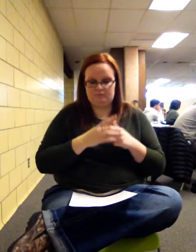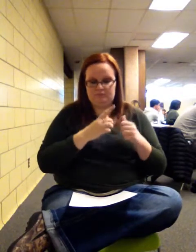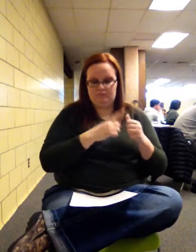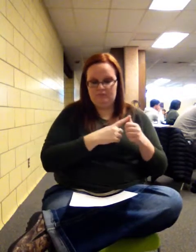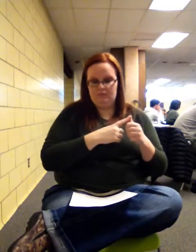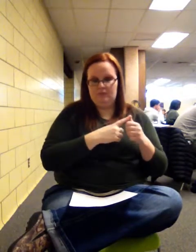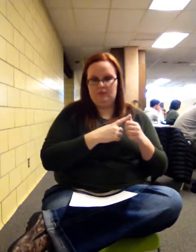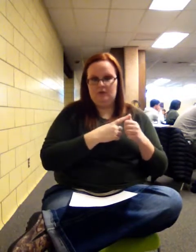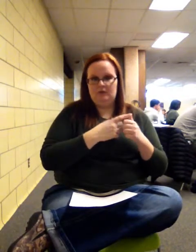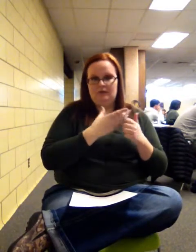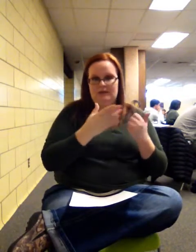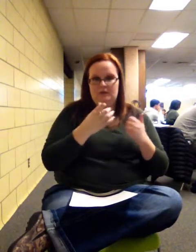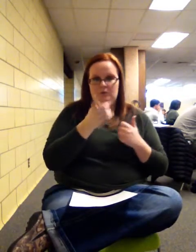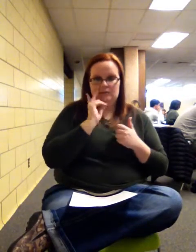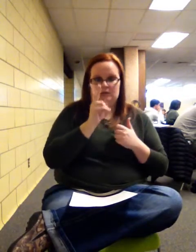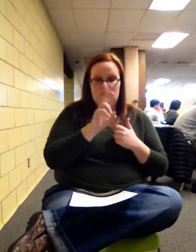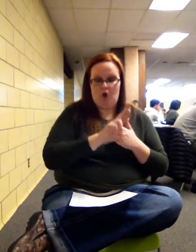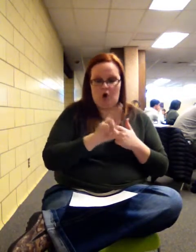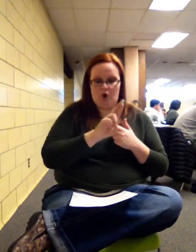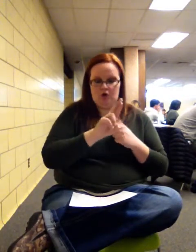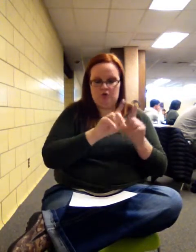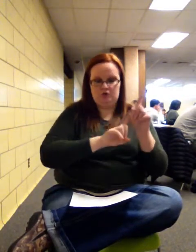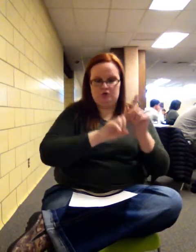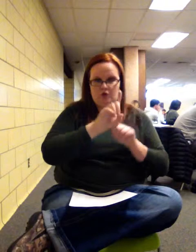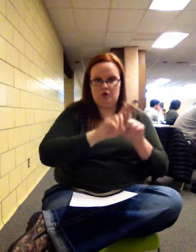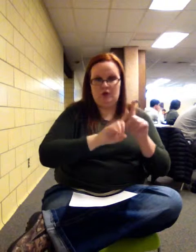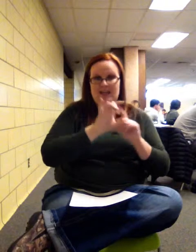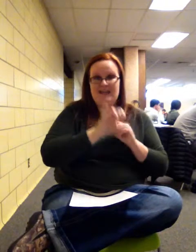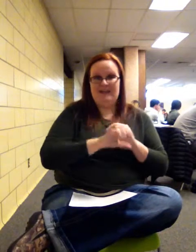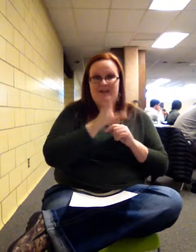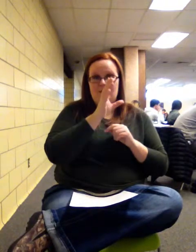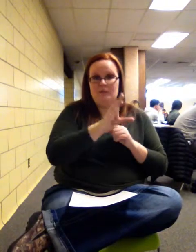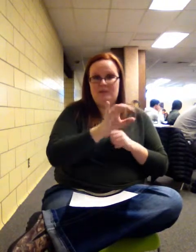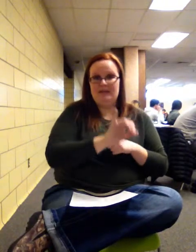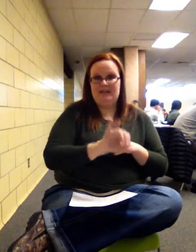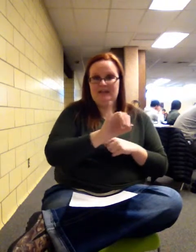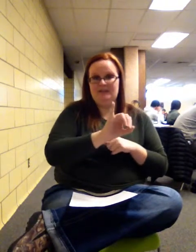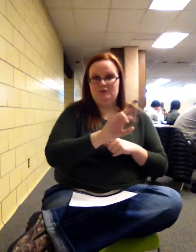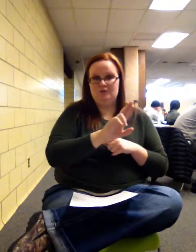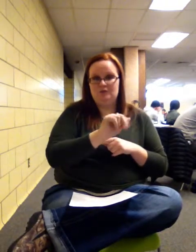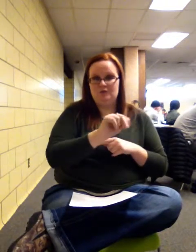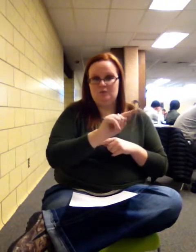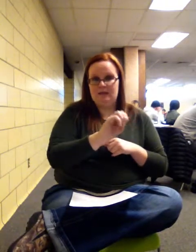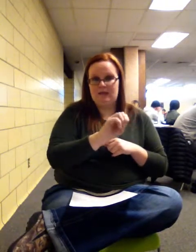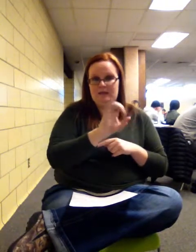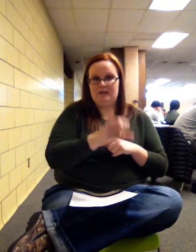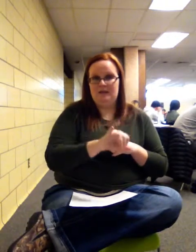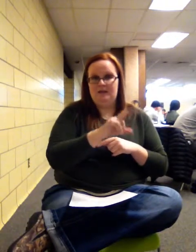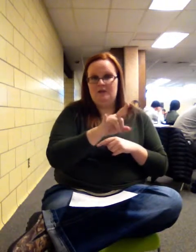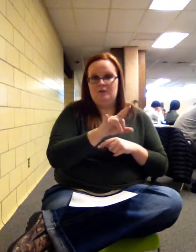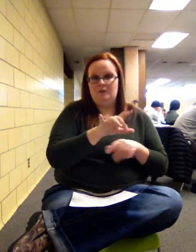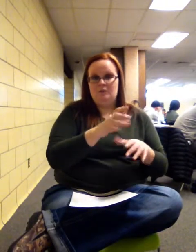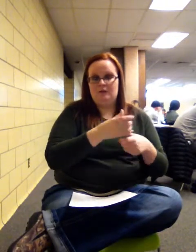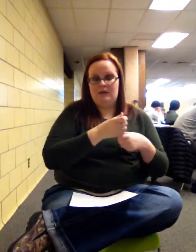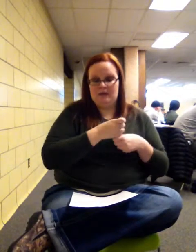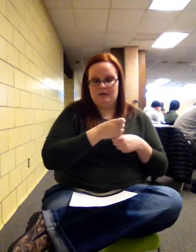you see, R star, that would be an interest rate that you would get if there